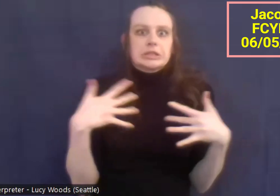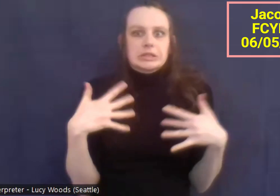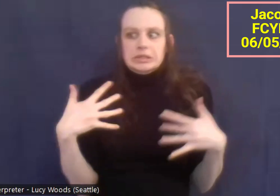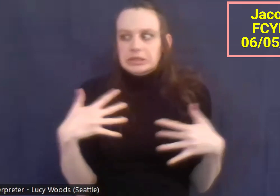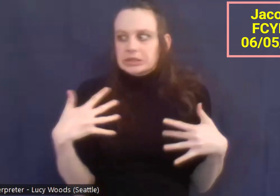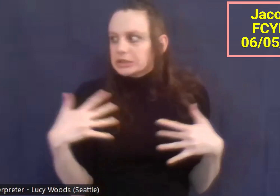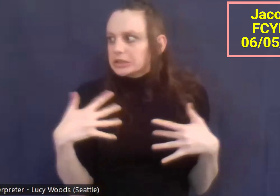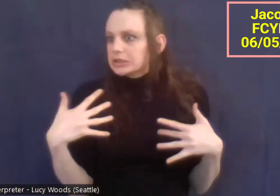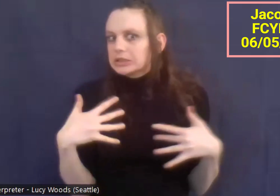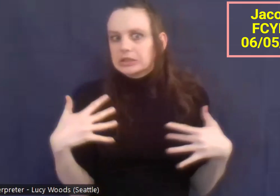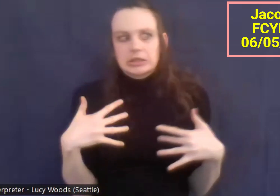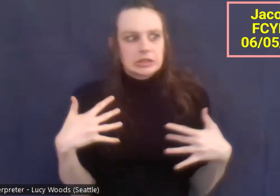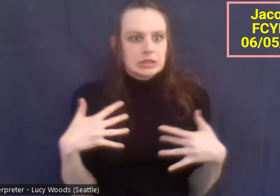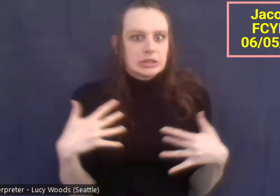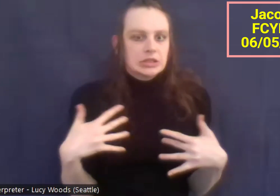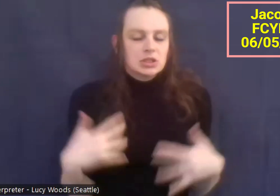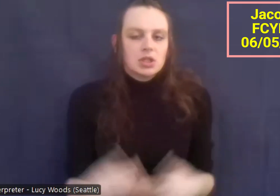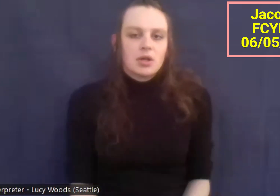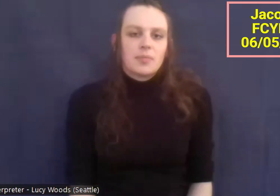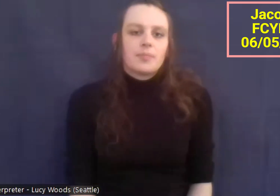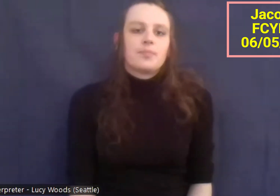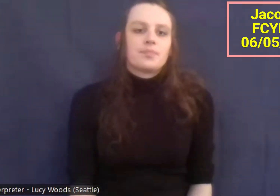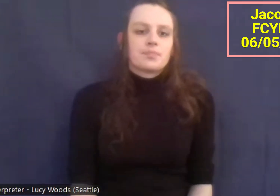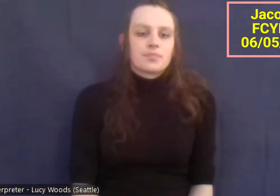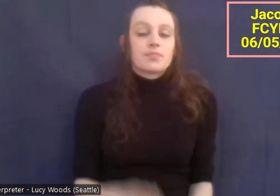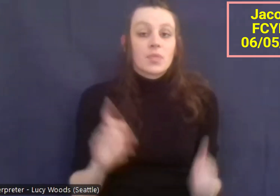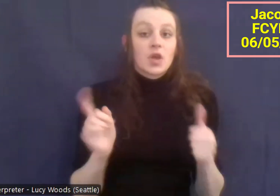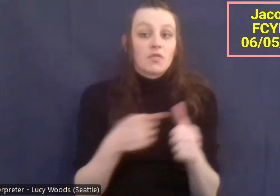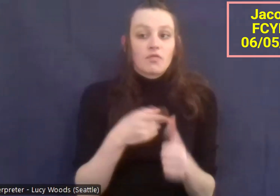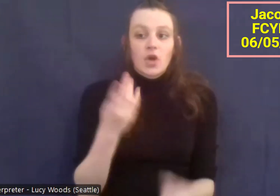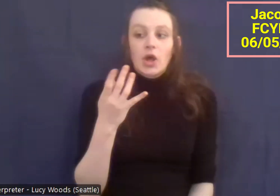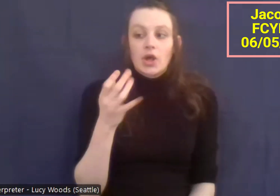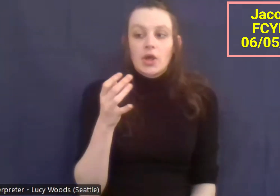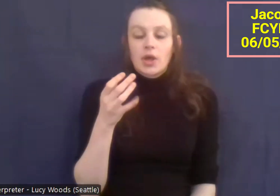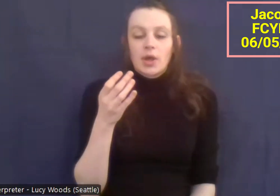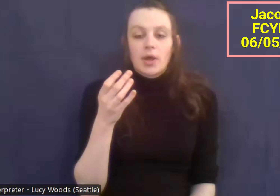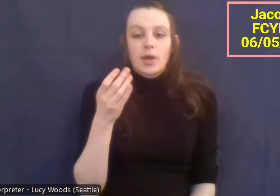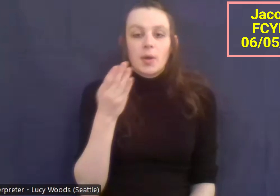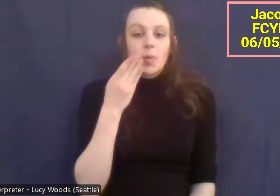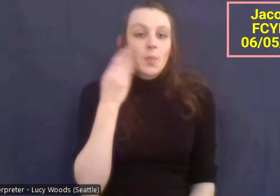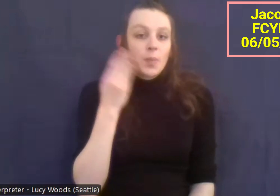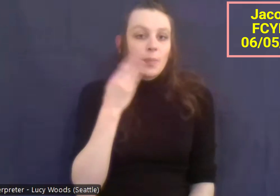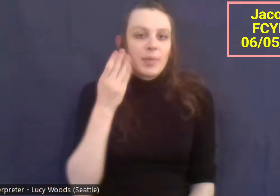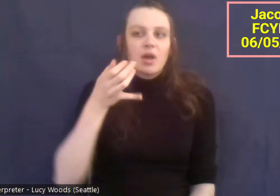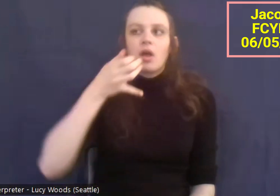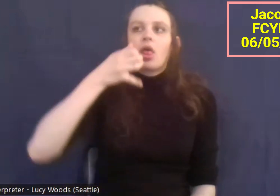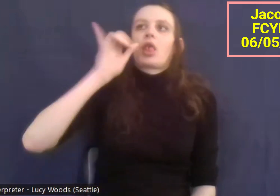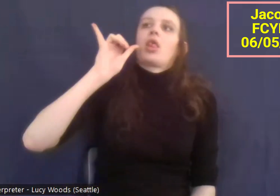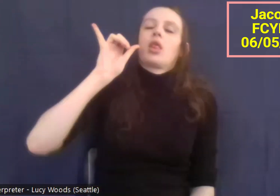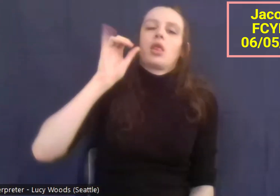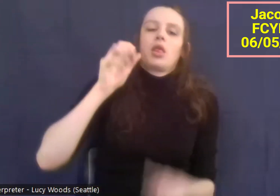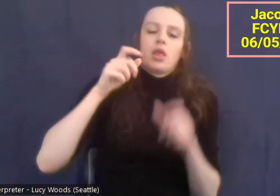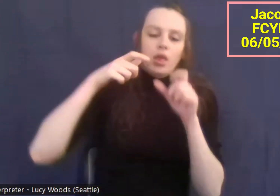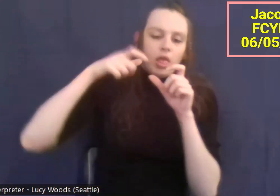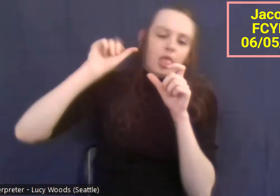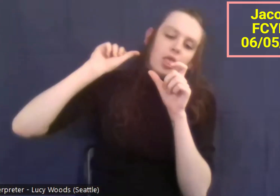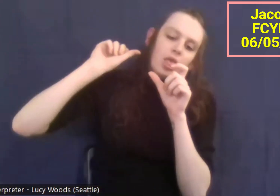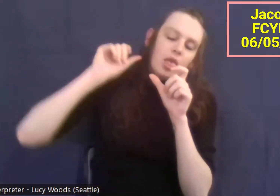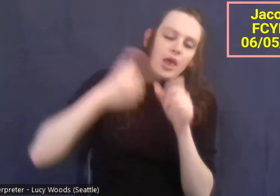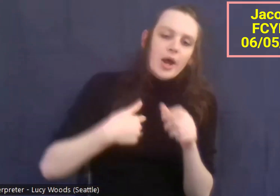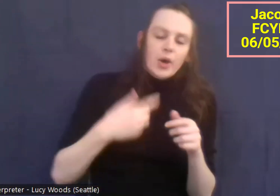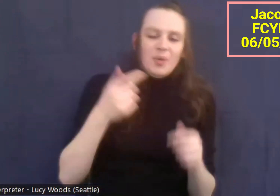And when that first beer went down, I remember thinking to myself, this tastes like absolute